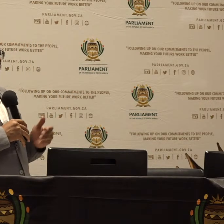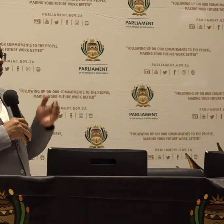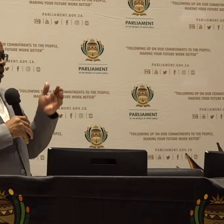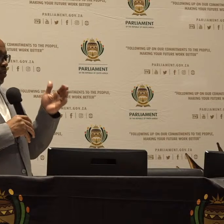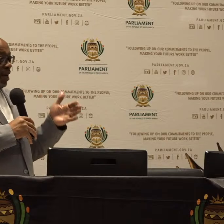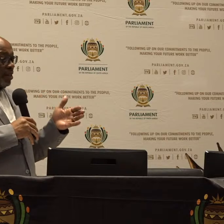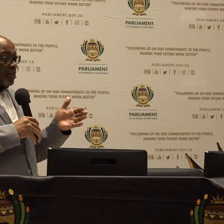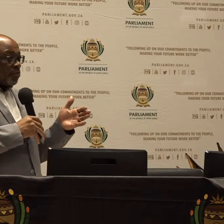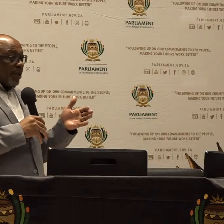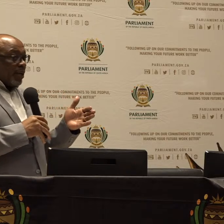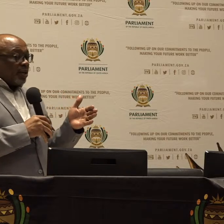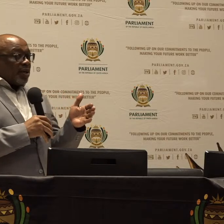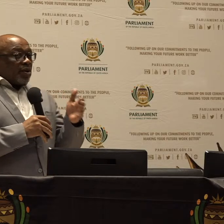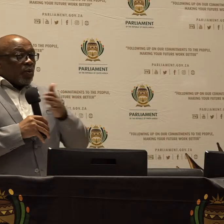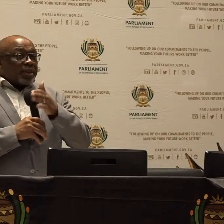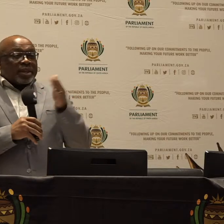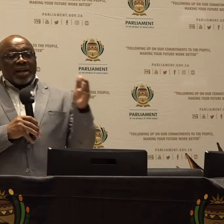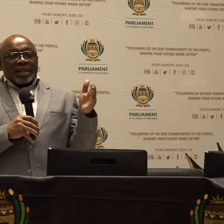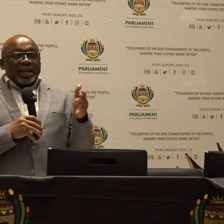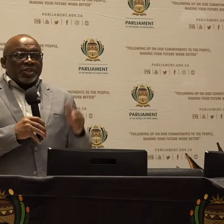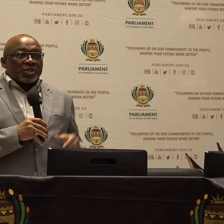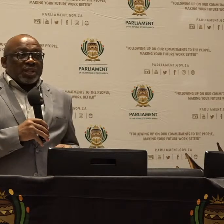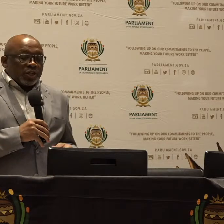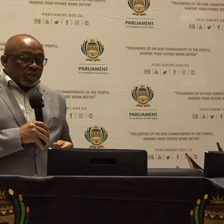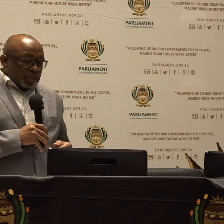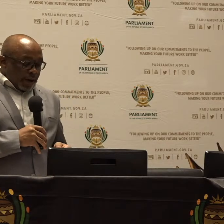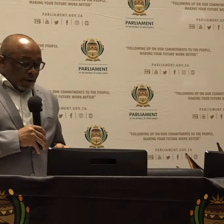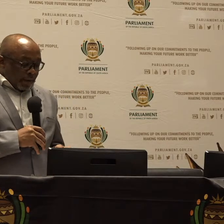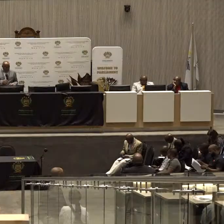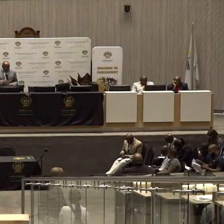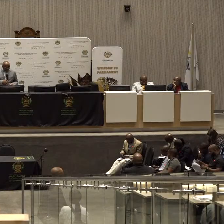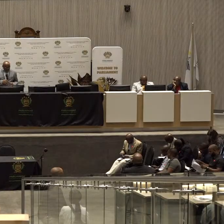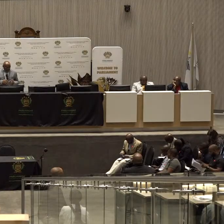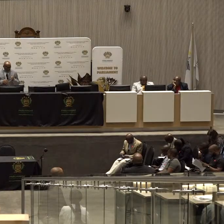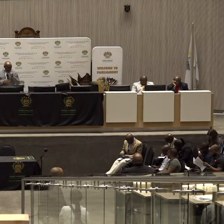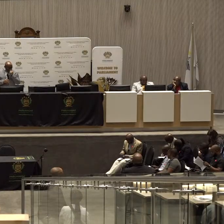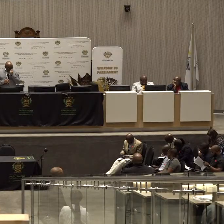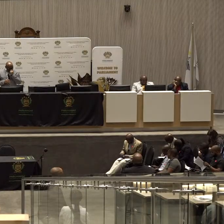arise when you apply this bill with other legislations